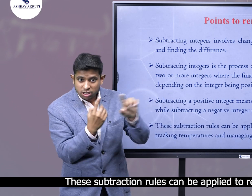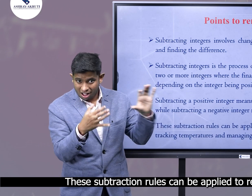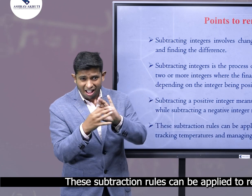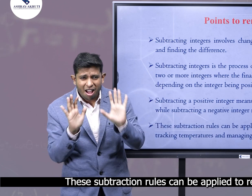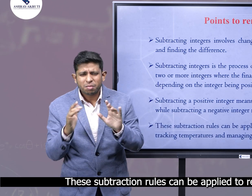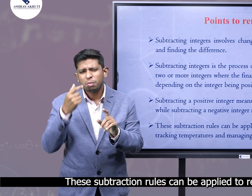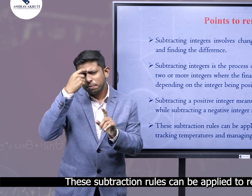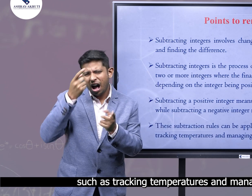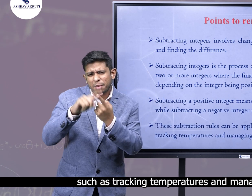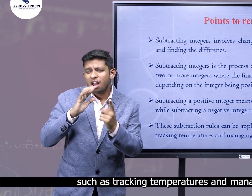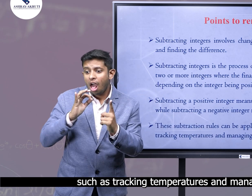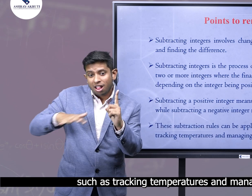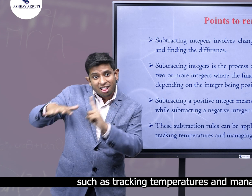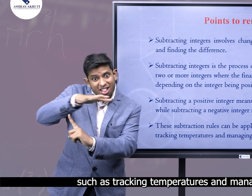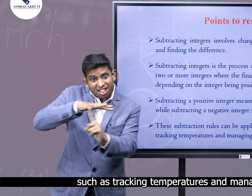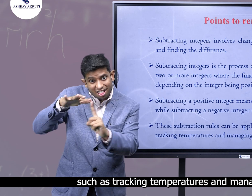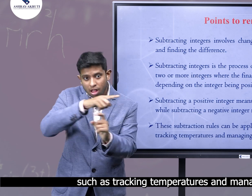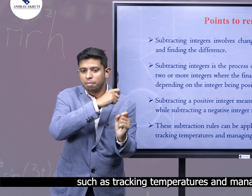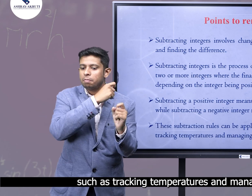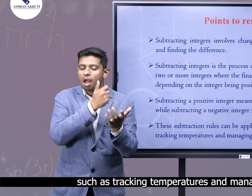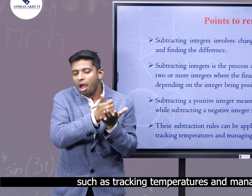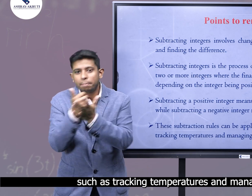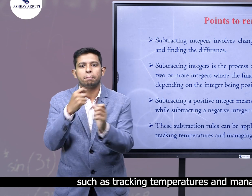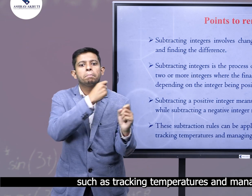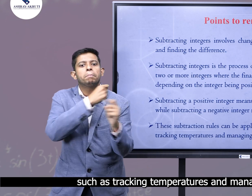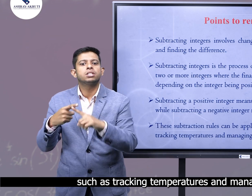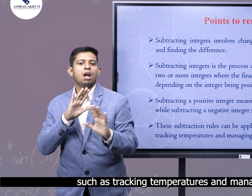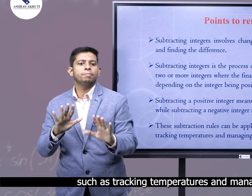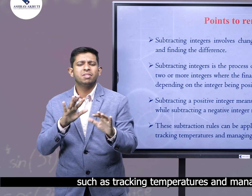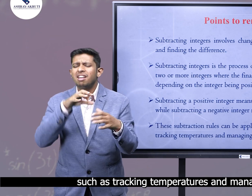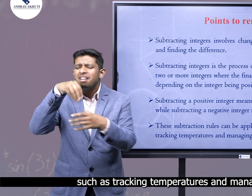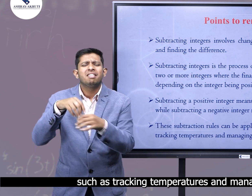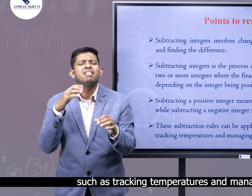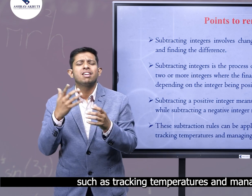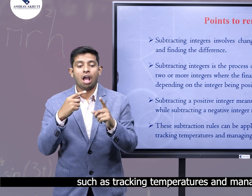situations such as tracking temperatures and managing finances.